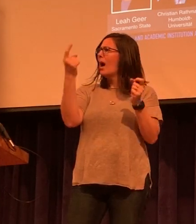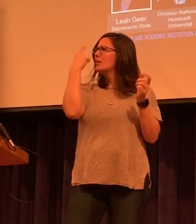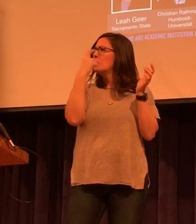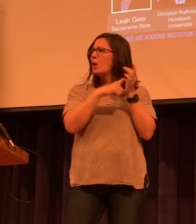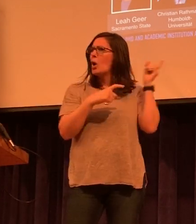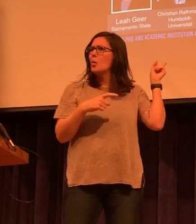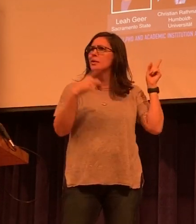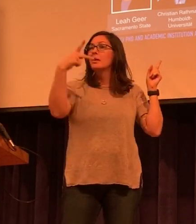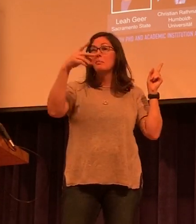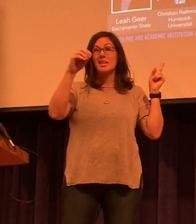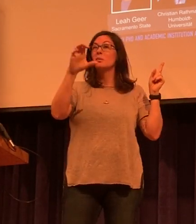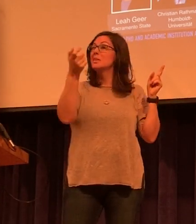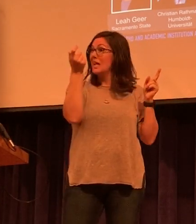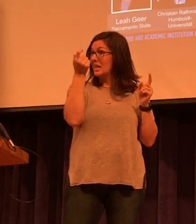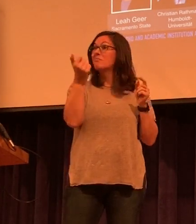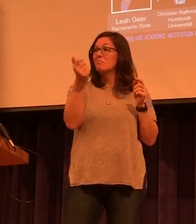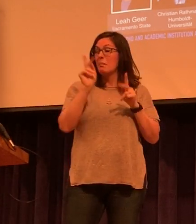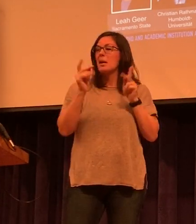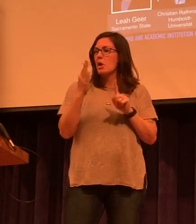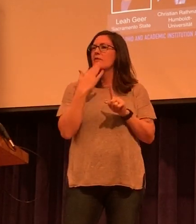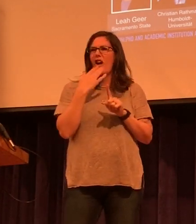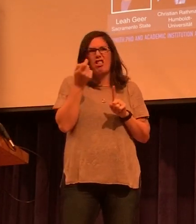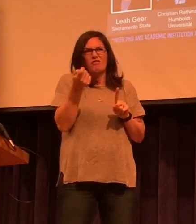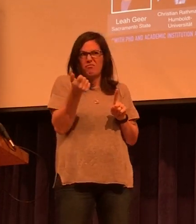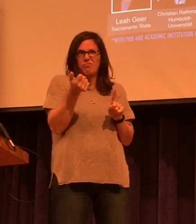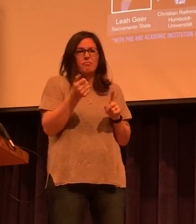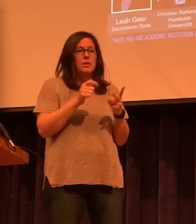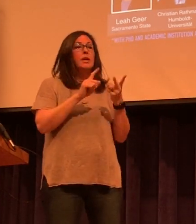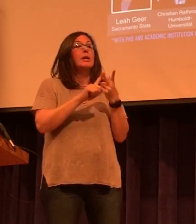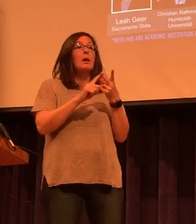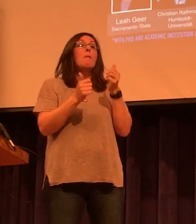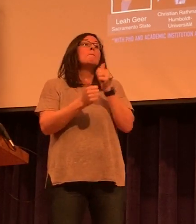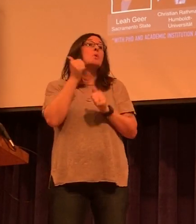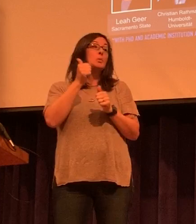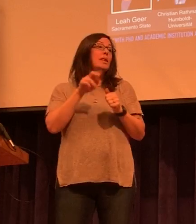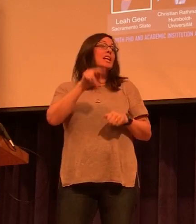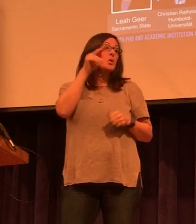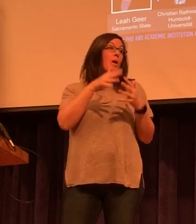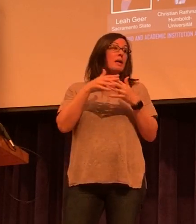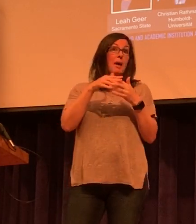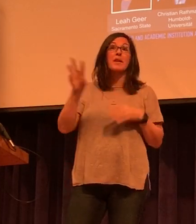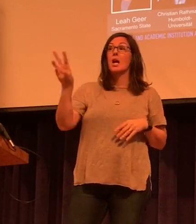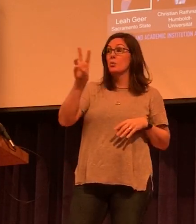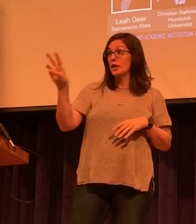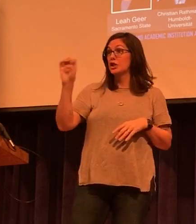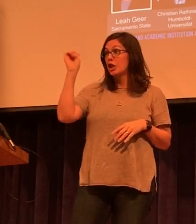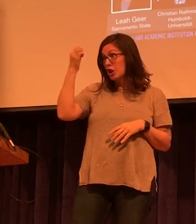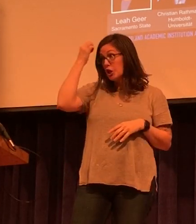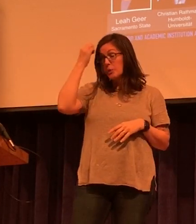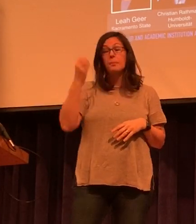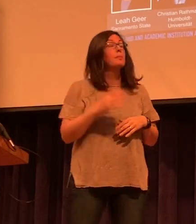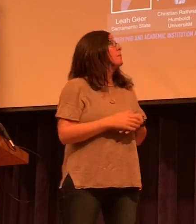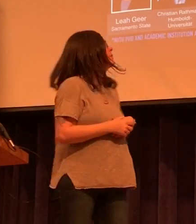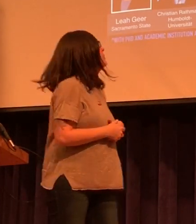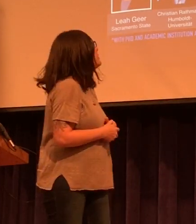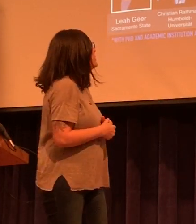an academic institution. So at first glance, you can see that people of color are not represented, not well represented,